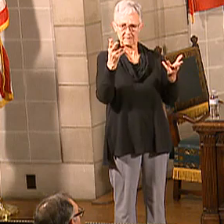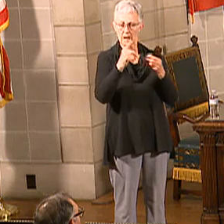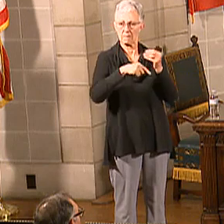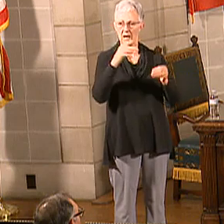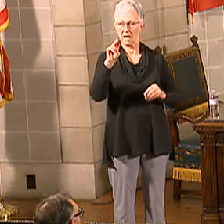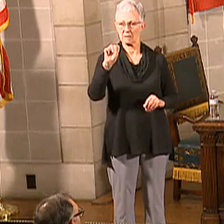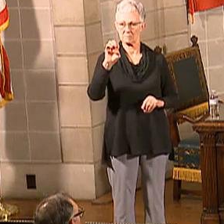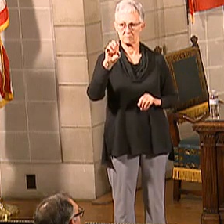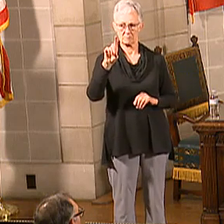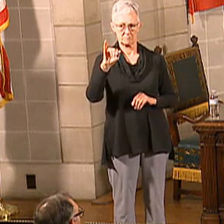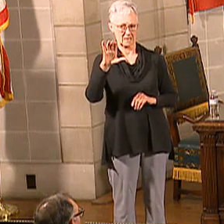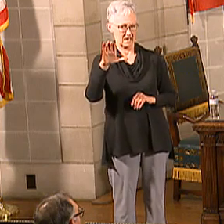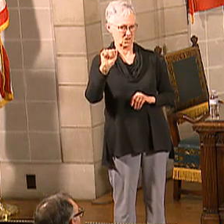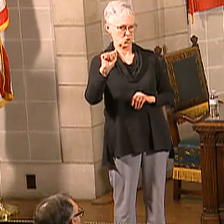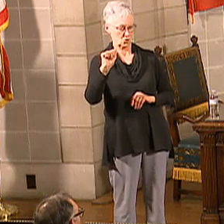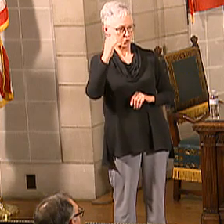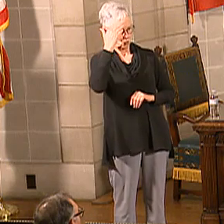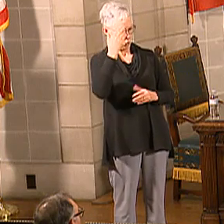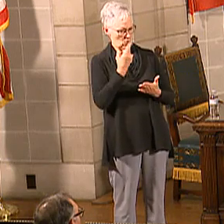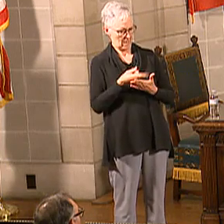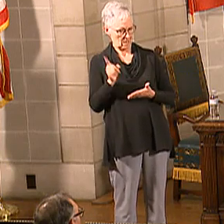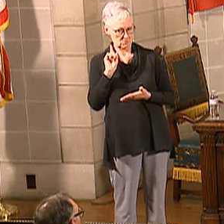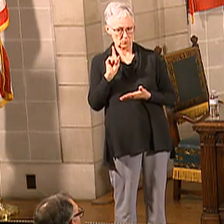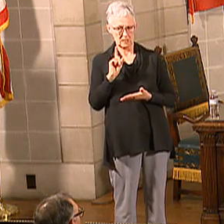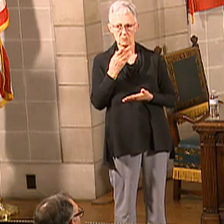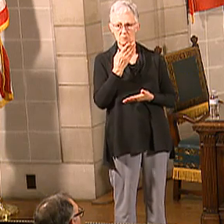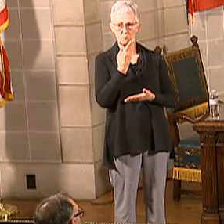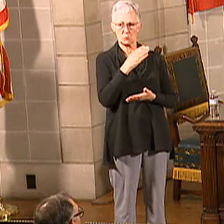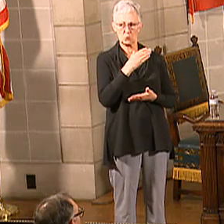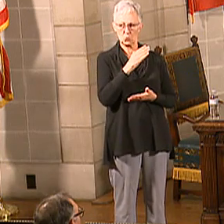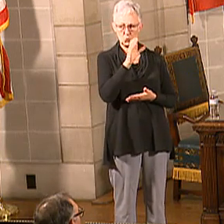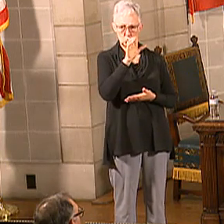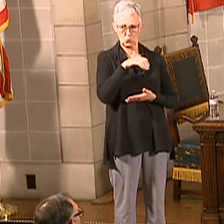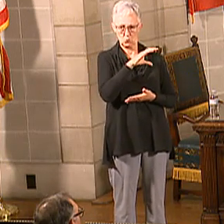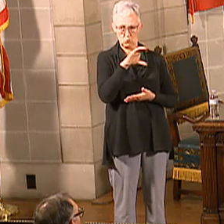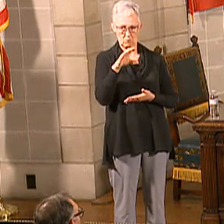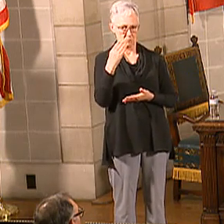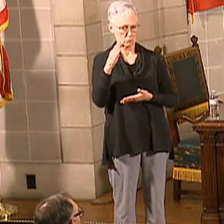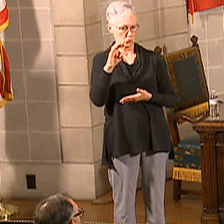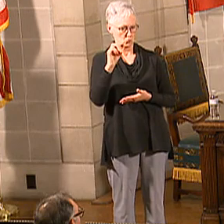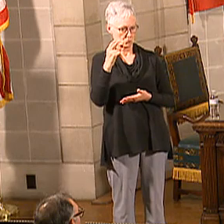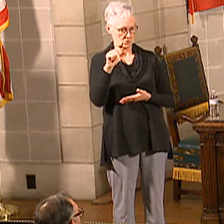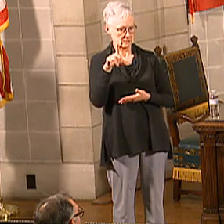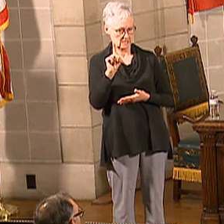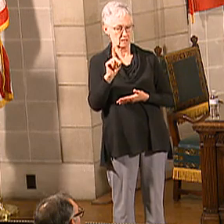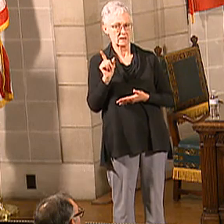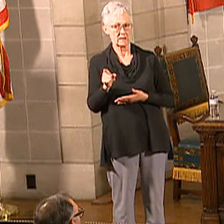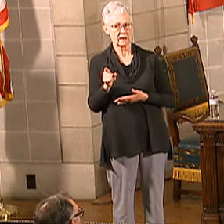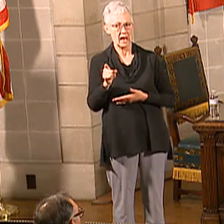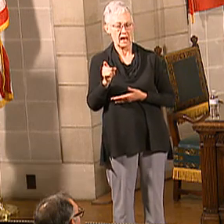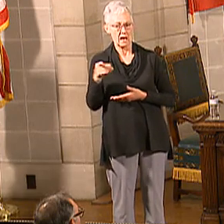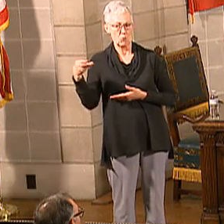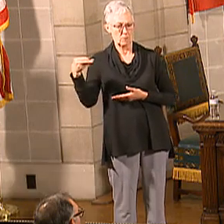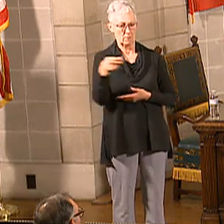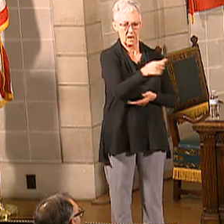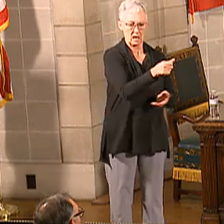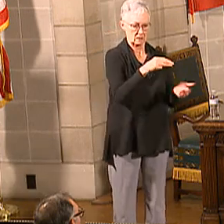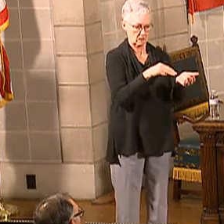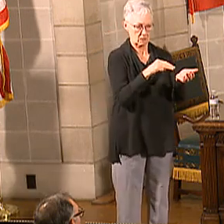the CEO of Blue Cross Blue Shield saying that they will be reimbursing providers that are using